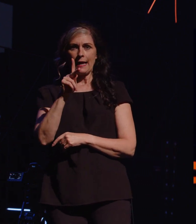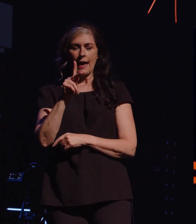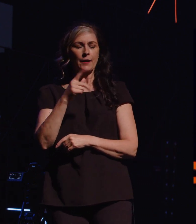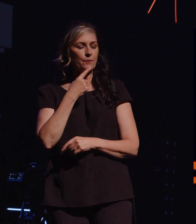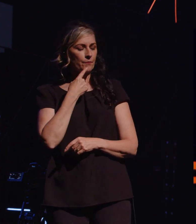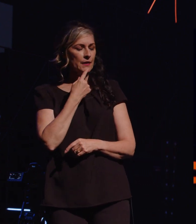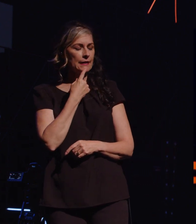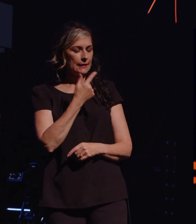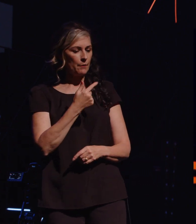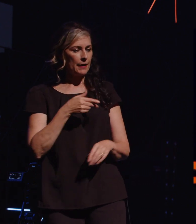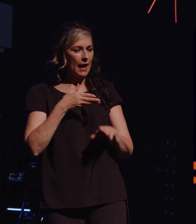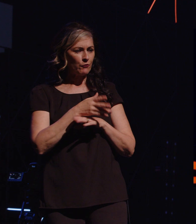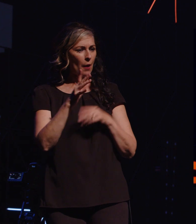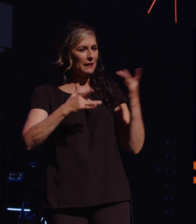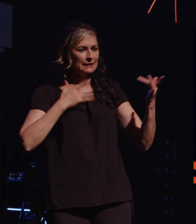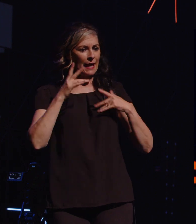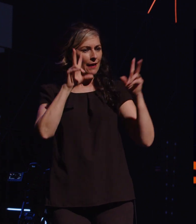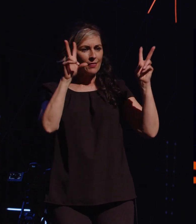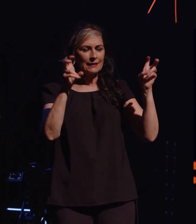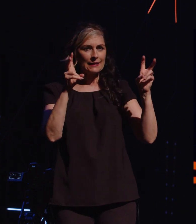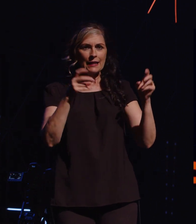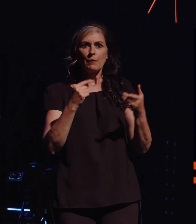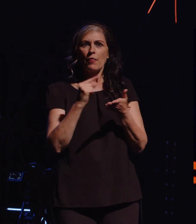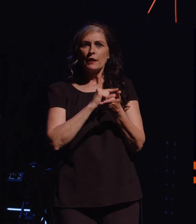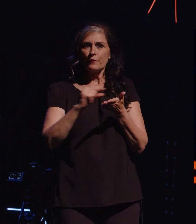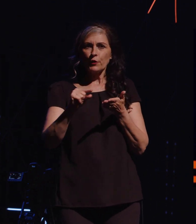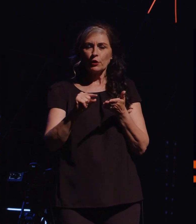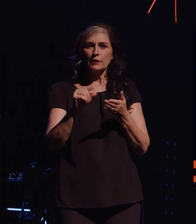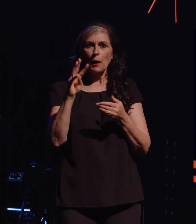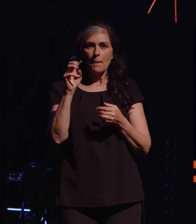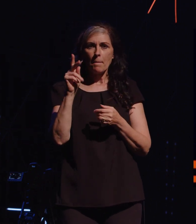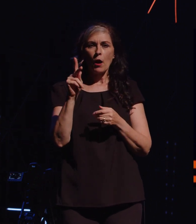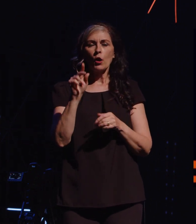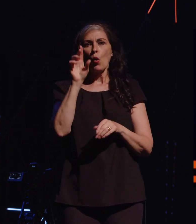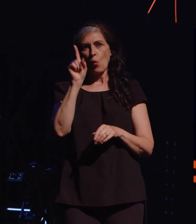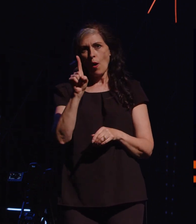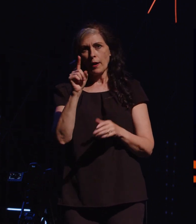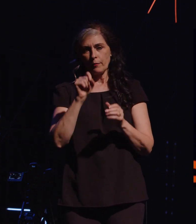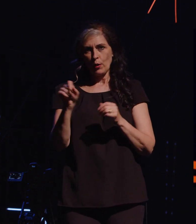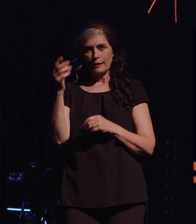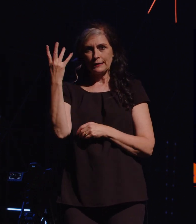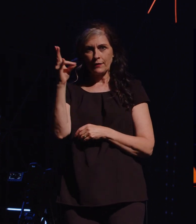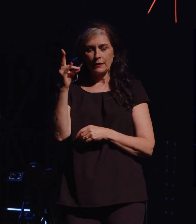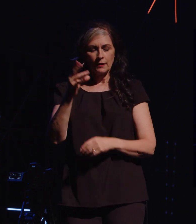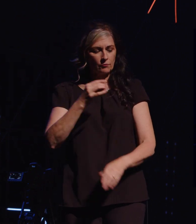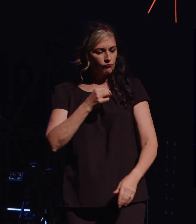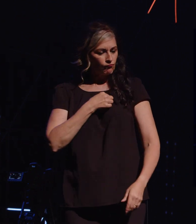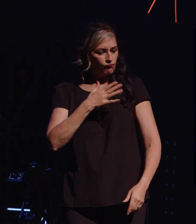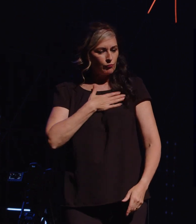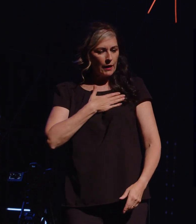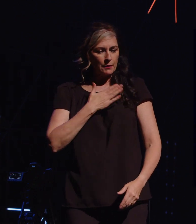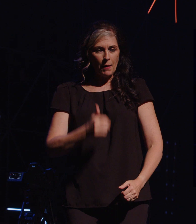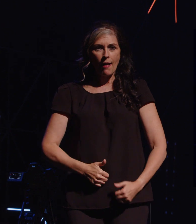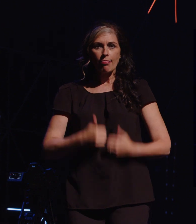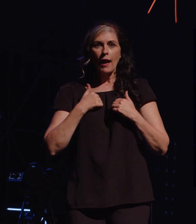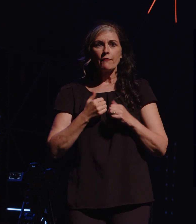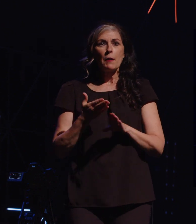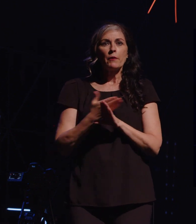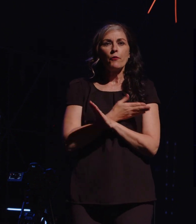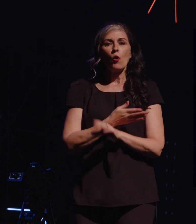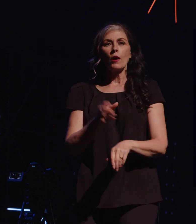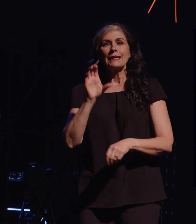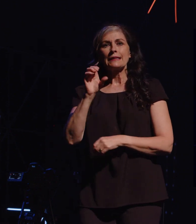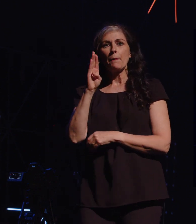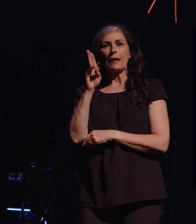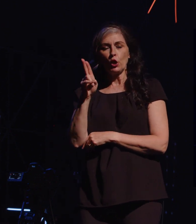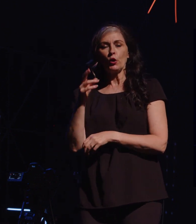Daniel, I'm so excited for this theme. He said, this verse, Mark 1:17, has been something that really impacted my life. He said, when I played baseball at Cal Baptist,